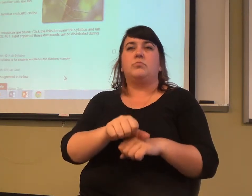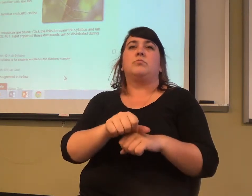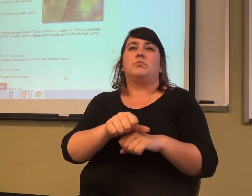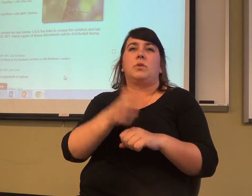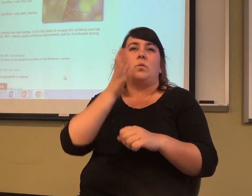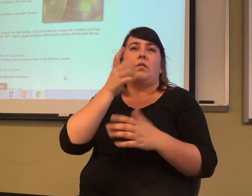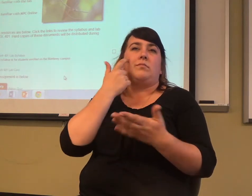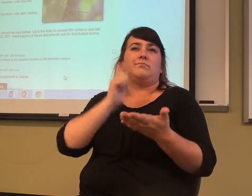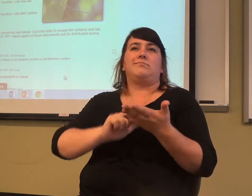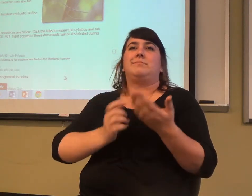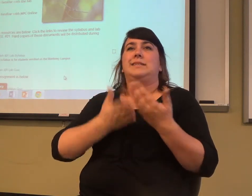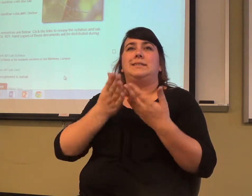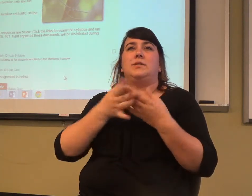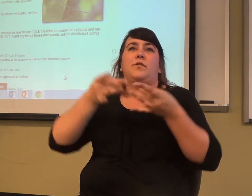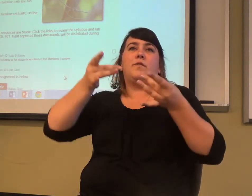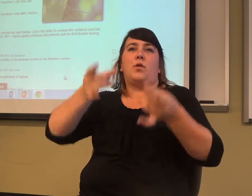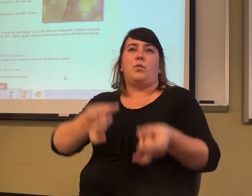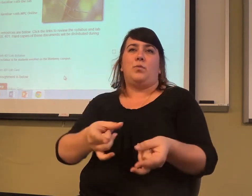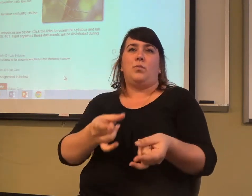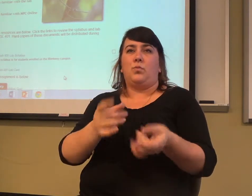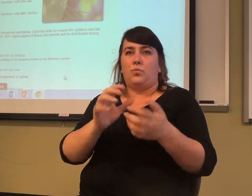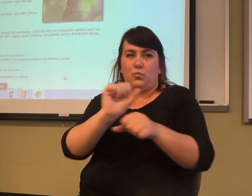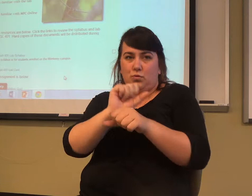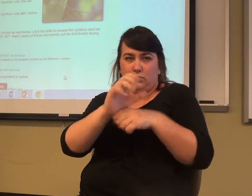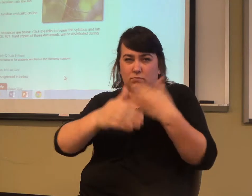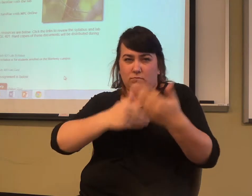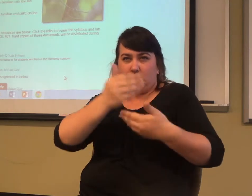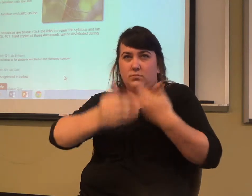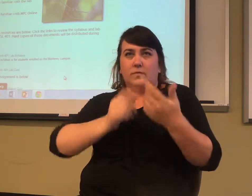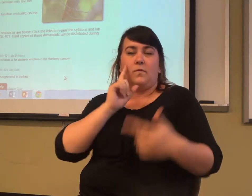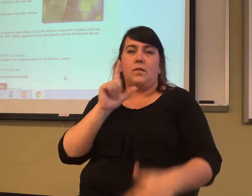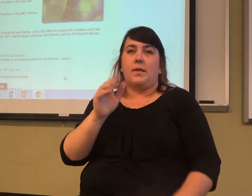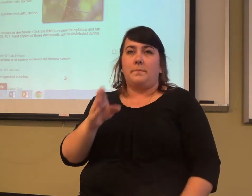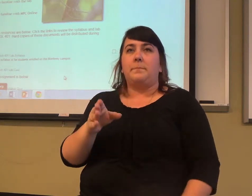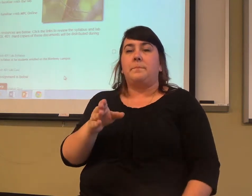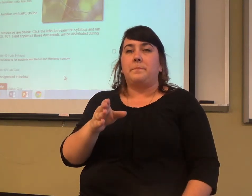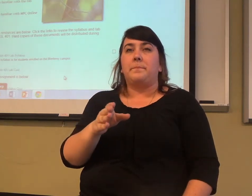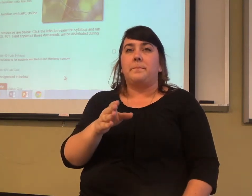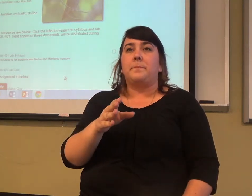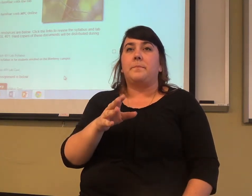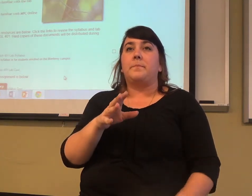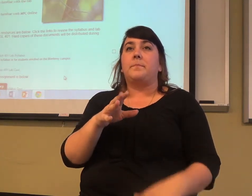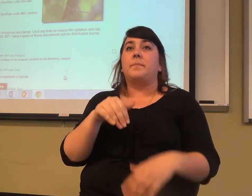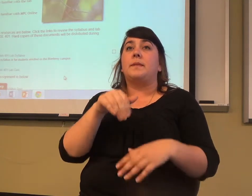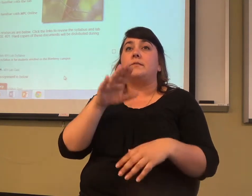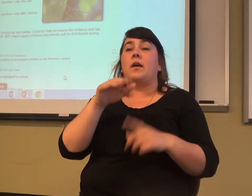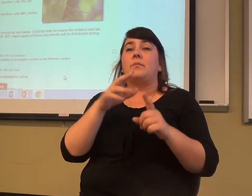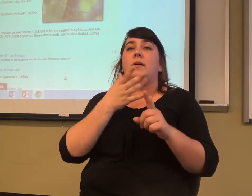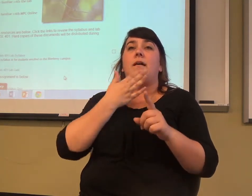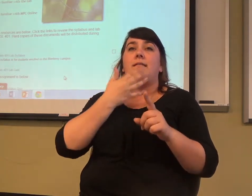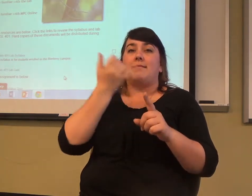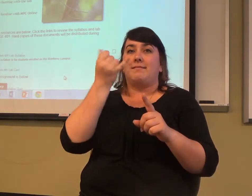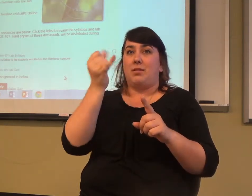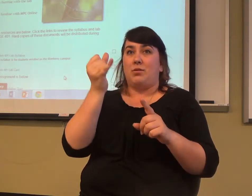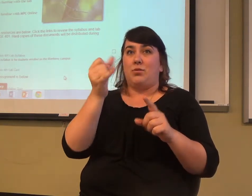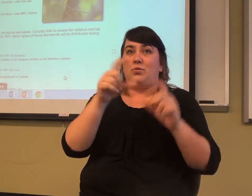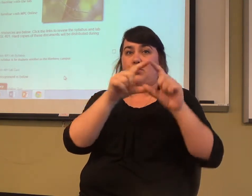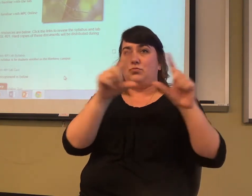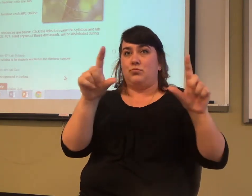to sort of how the workflow will be for the lab. At the top of your week, which is highlighted in yellow, the current